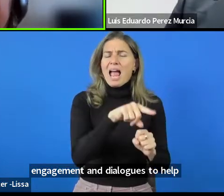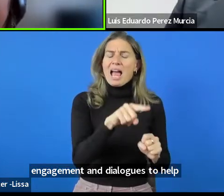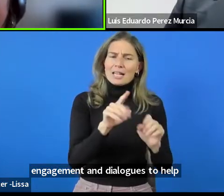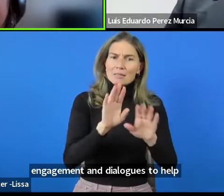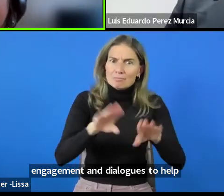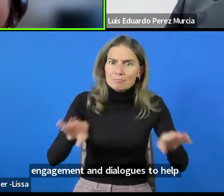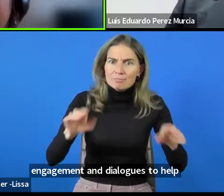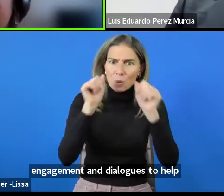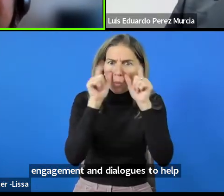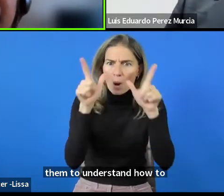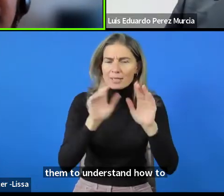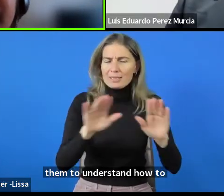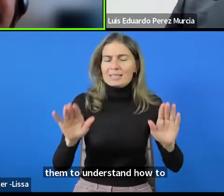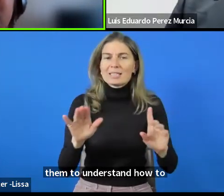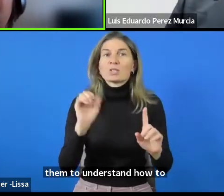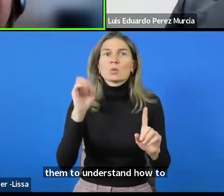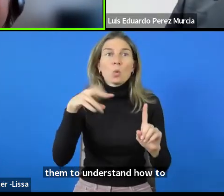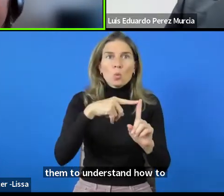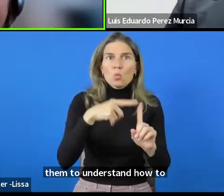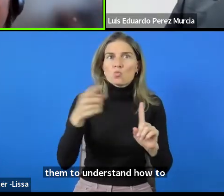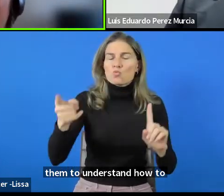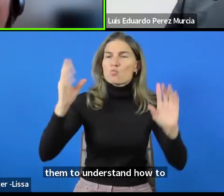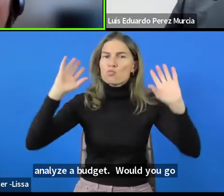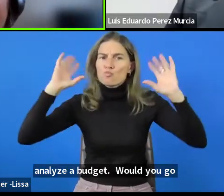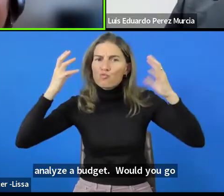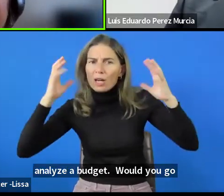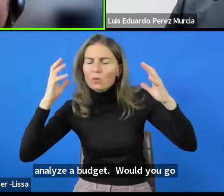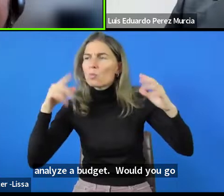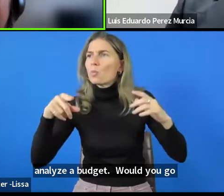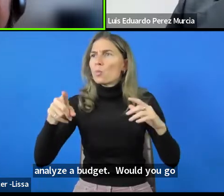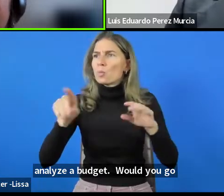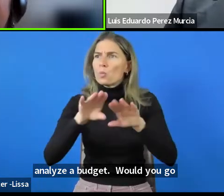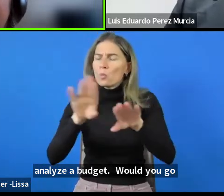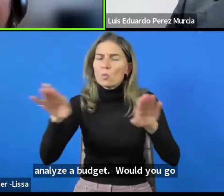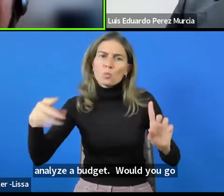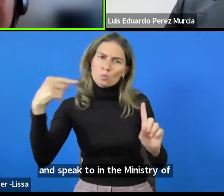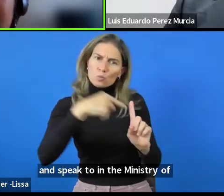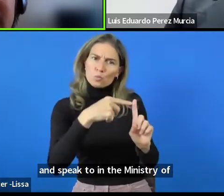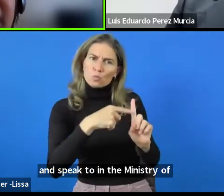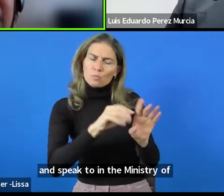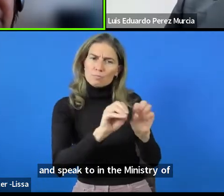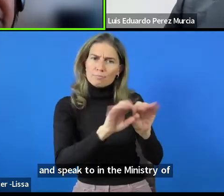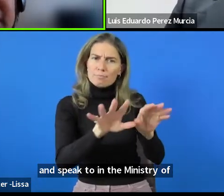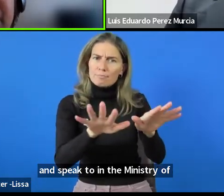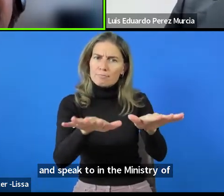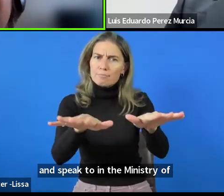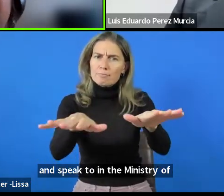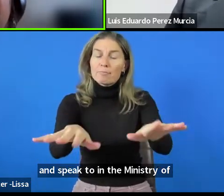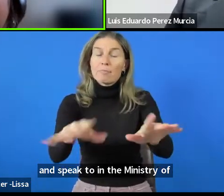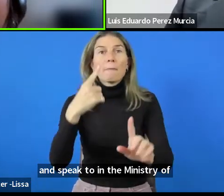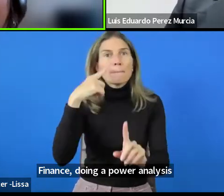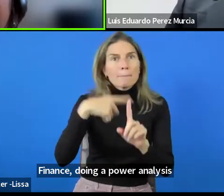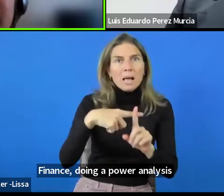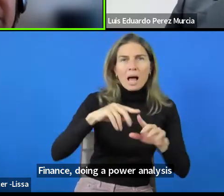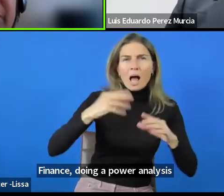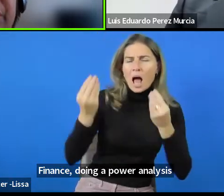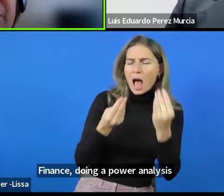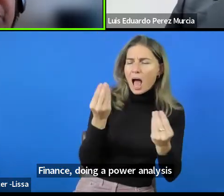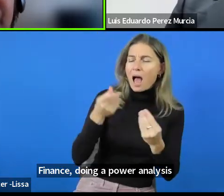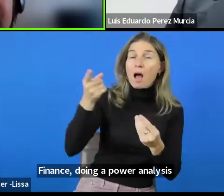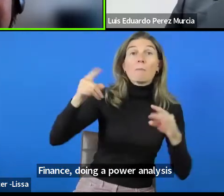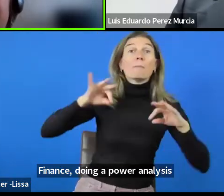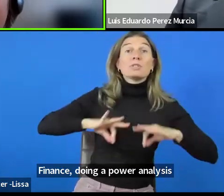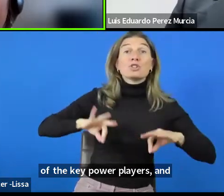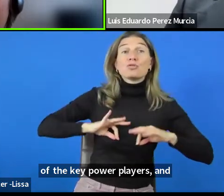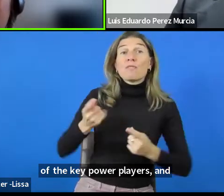to within the Ministry of Finance, who are doing a power analysis of the key power players? And this has been a really helpful and